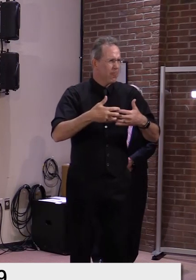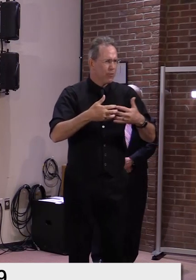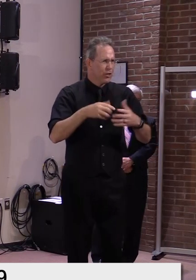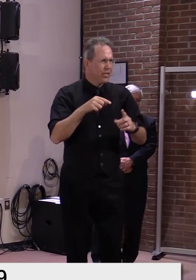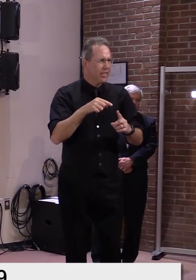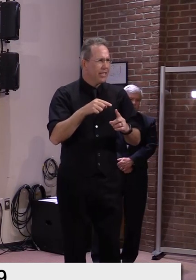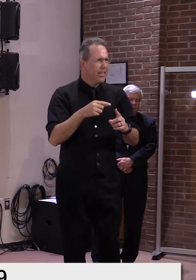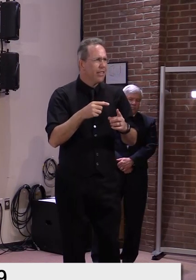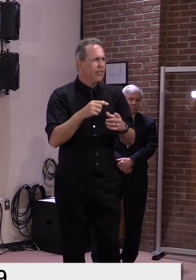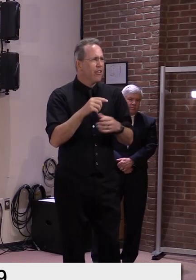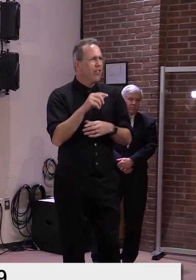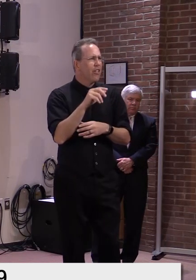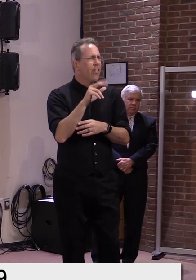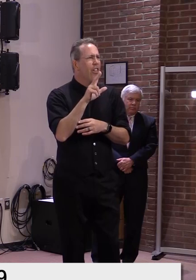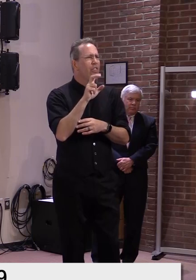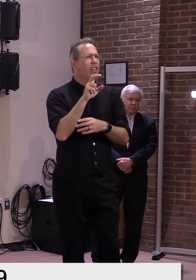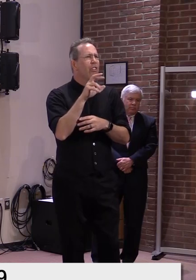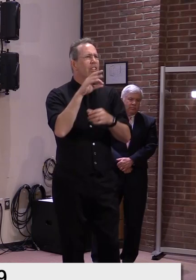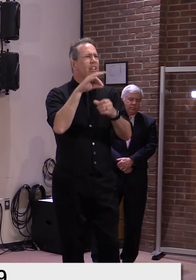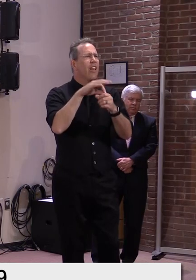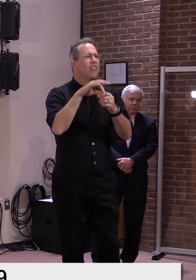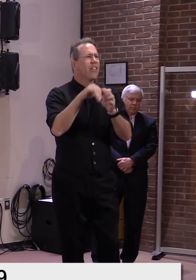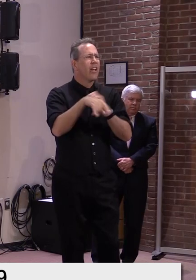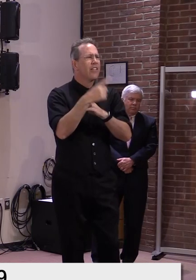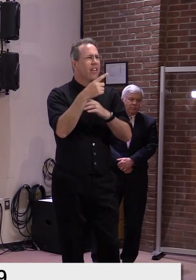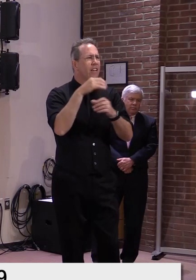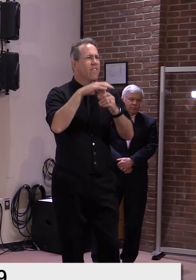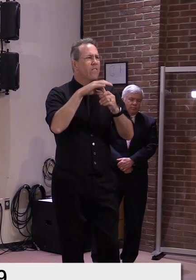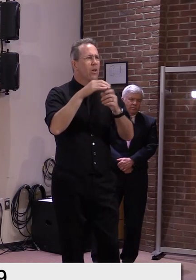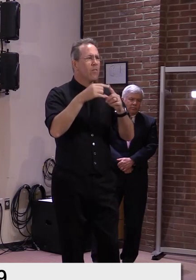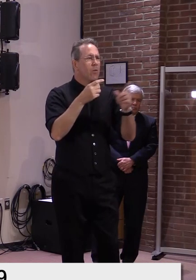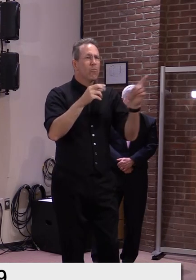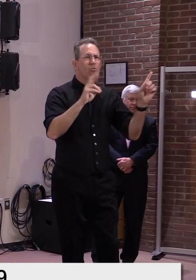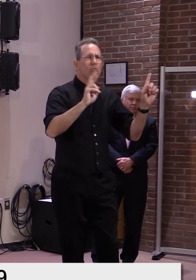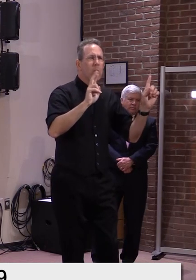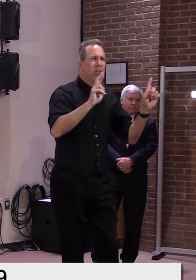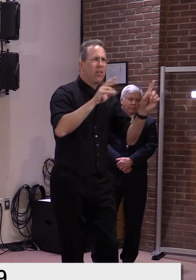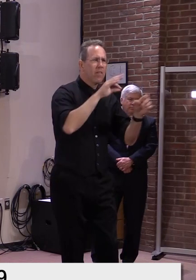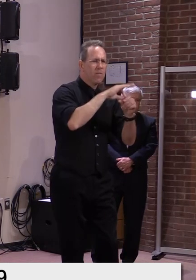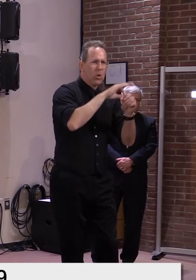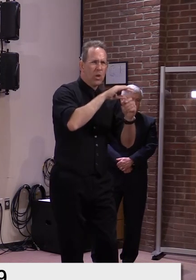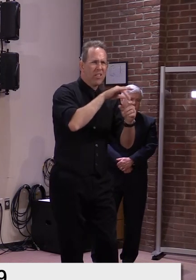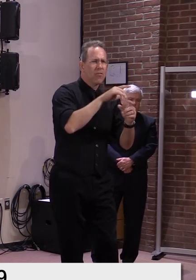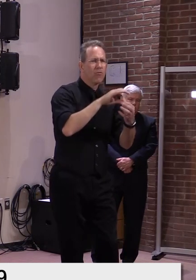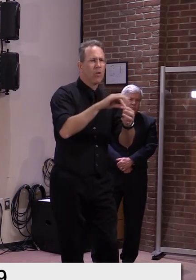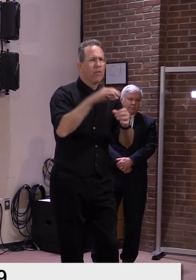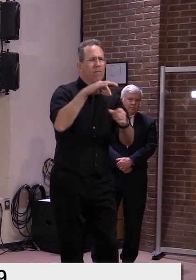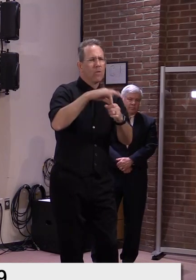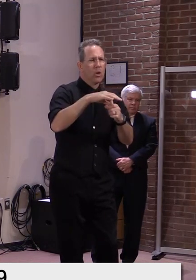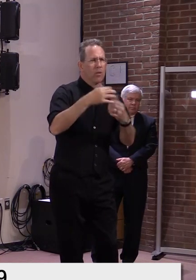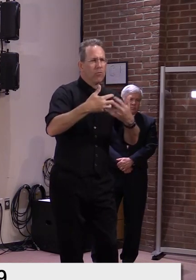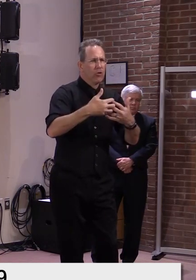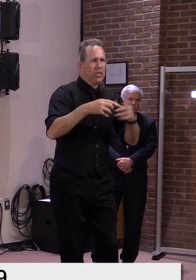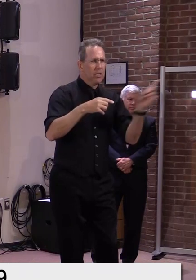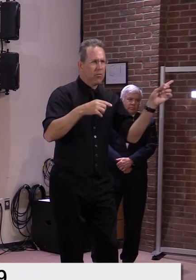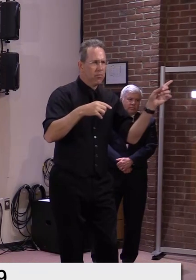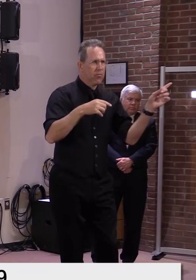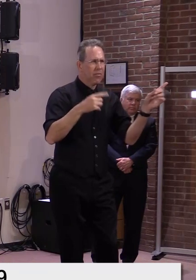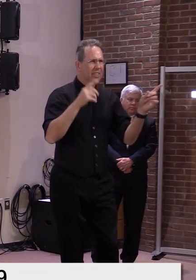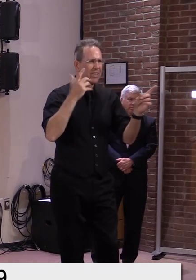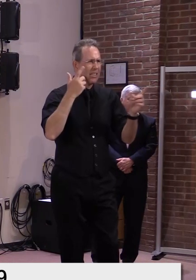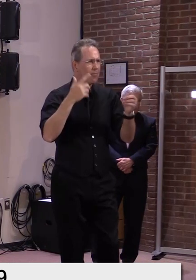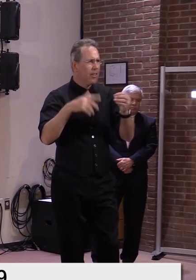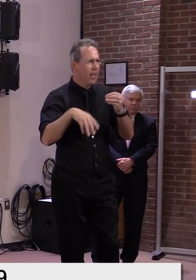from each of the four Republican state representative candidates and adding 100 for one of the Democrats. Given that Vermont,